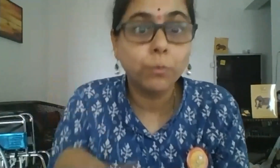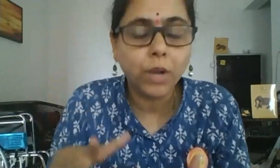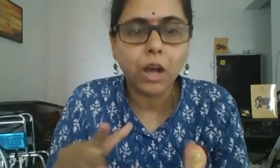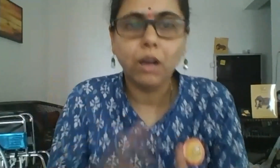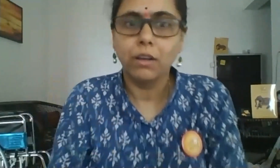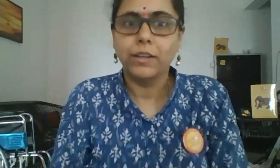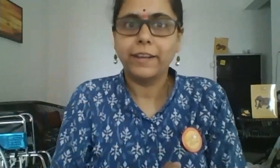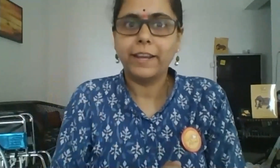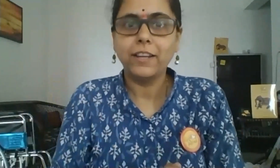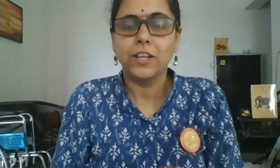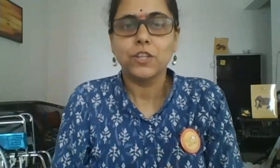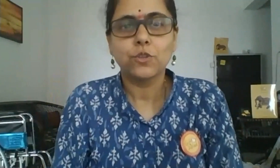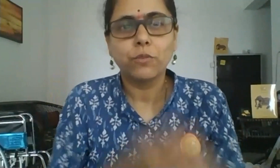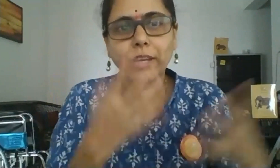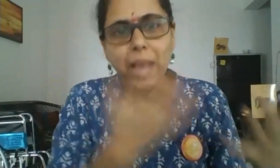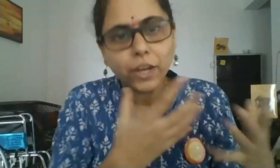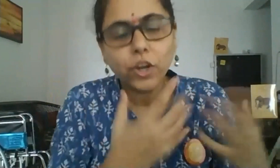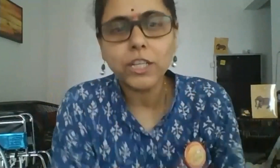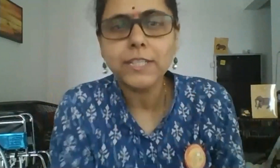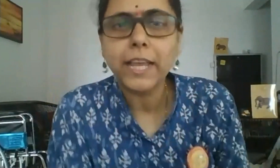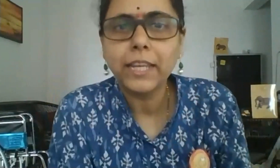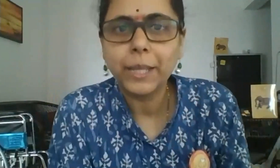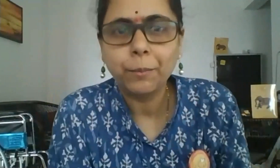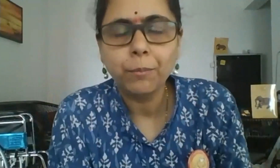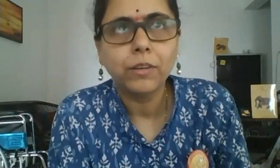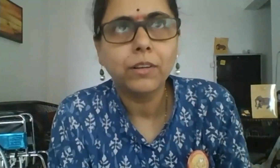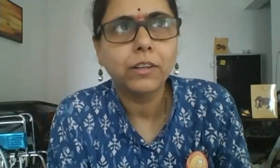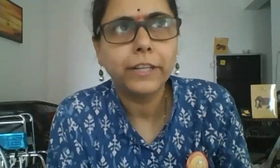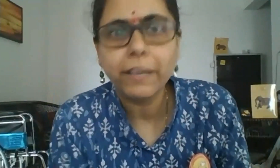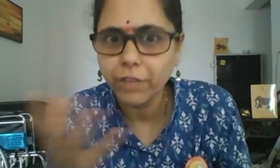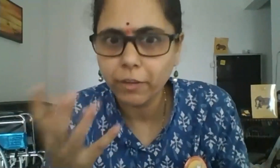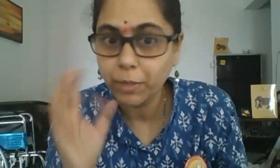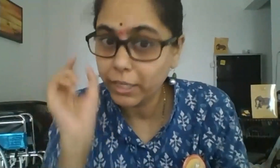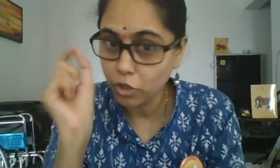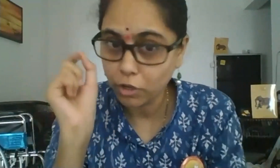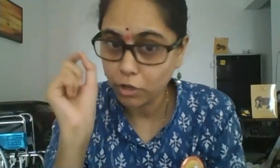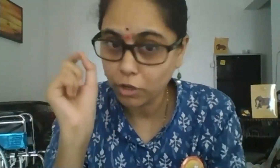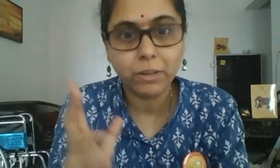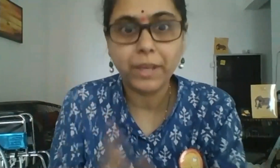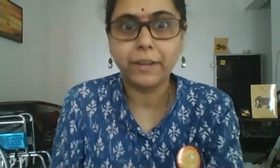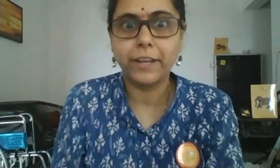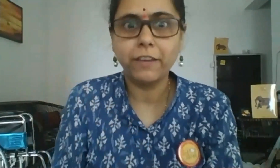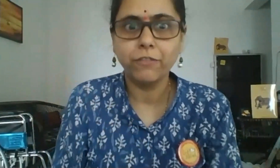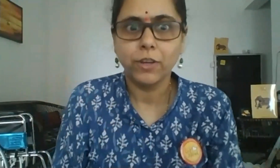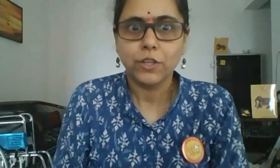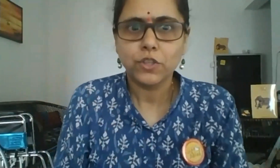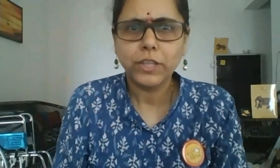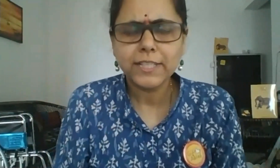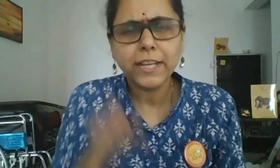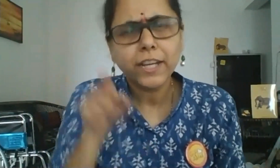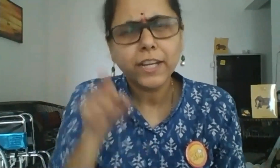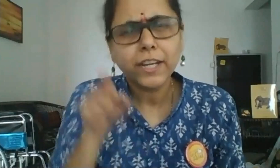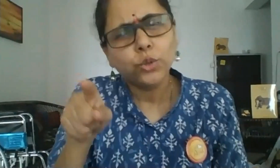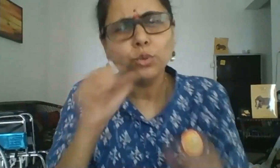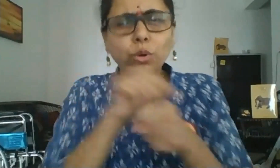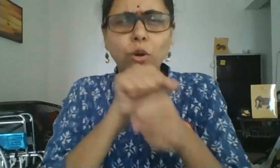jhumka, right? So when I got a sign name, deaf gave me, it is always given by a deaf. So they said, you